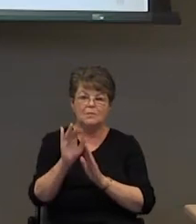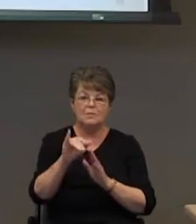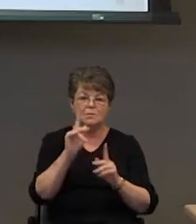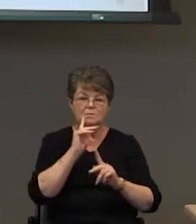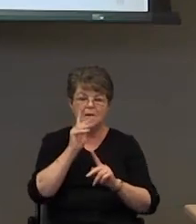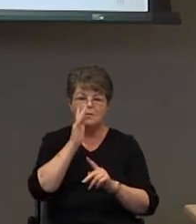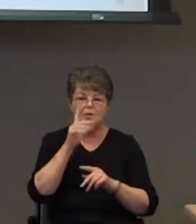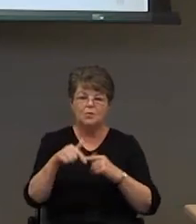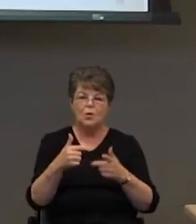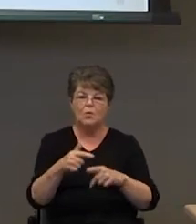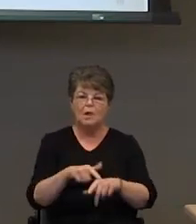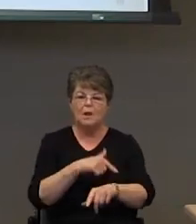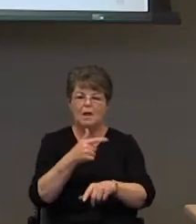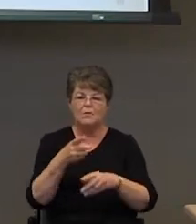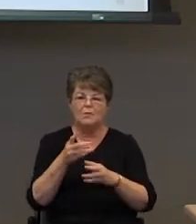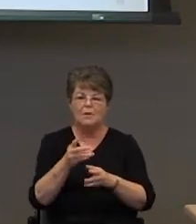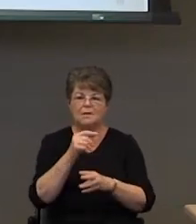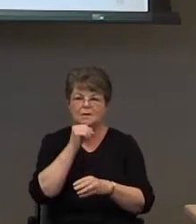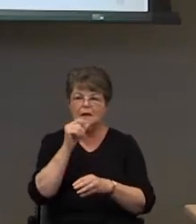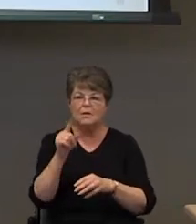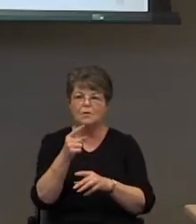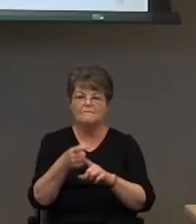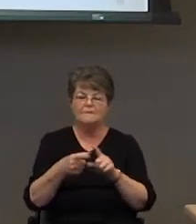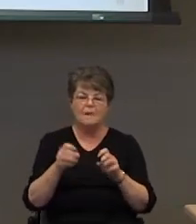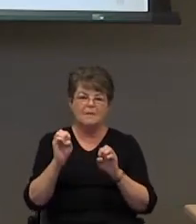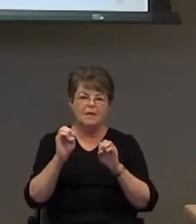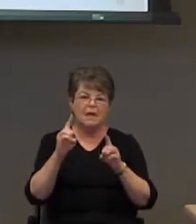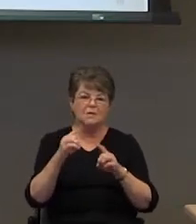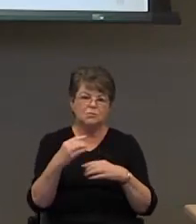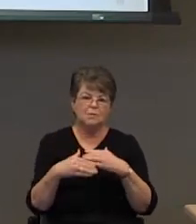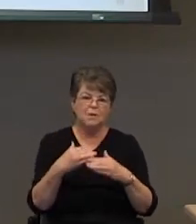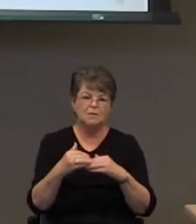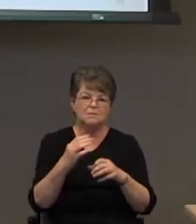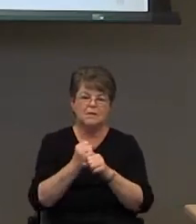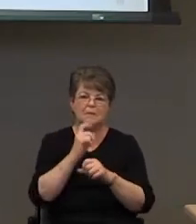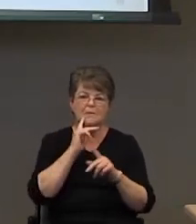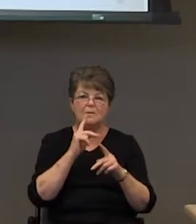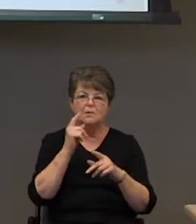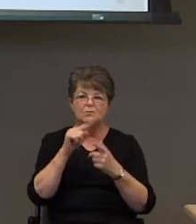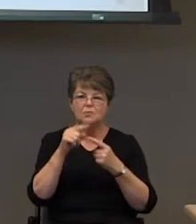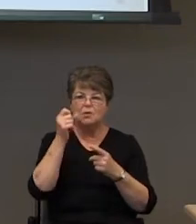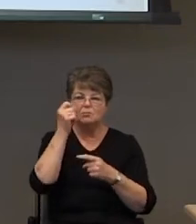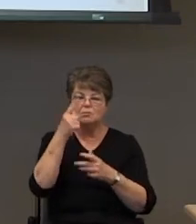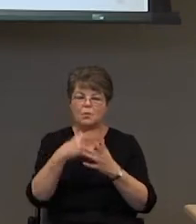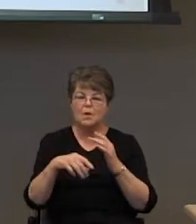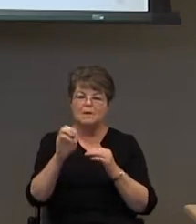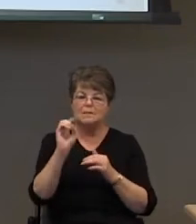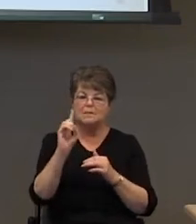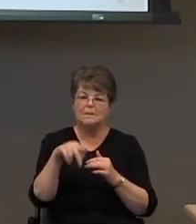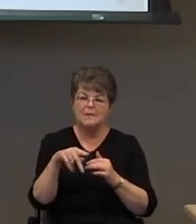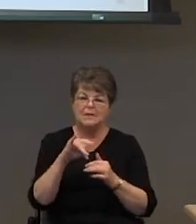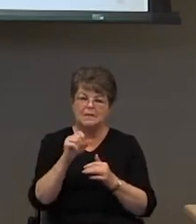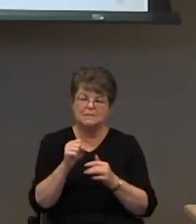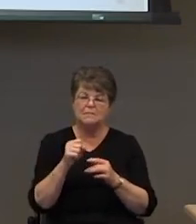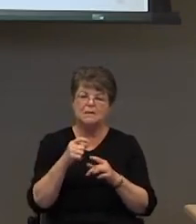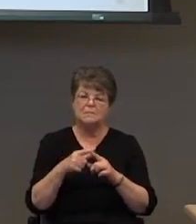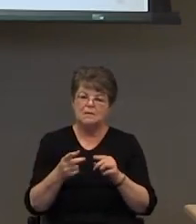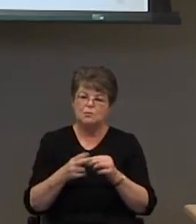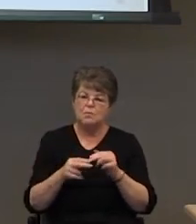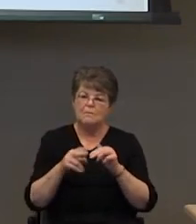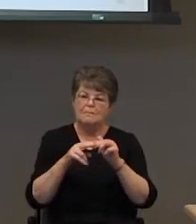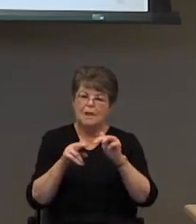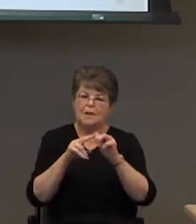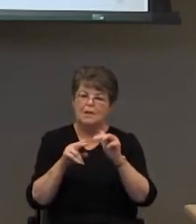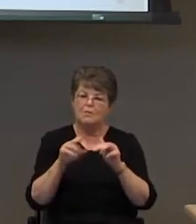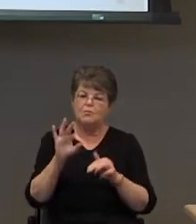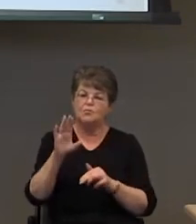community will go a long way, not only from the education process to get people to understand what economic development is, but to build credibility for economic development.